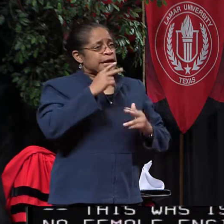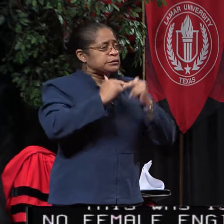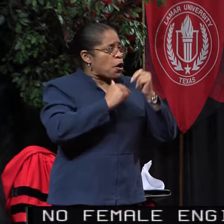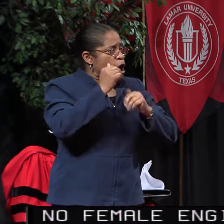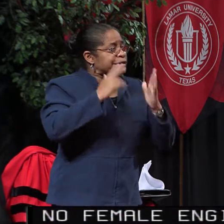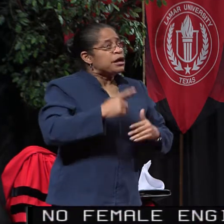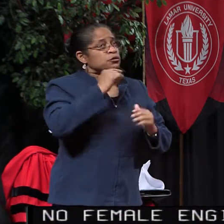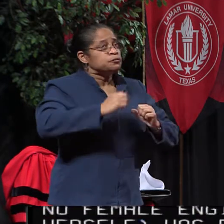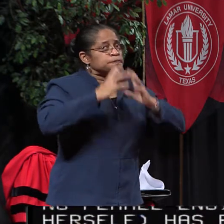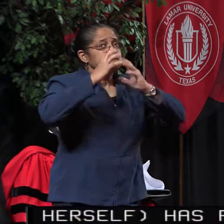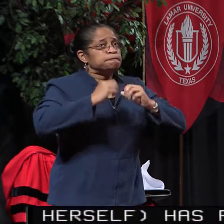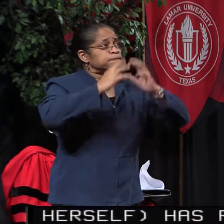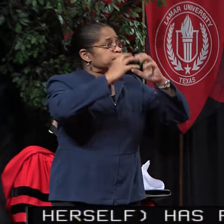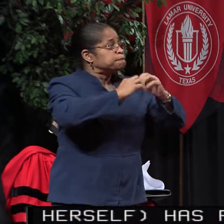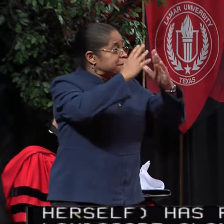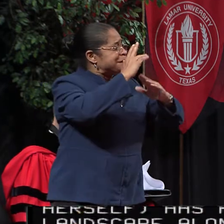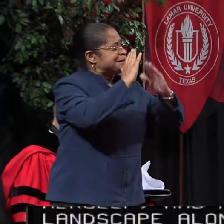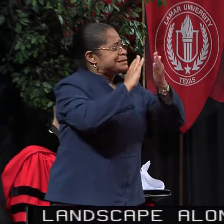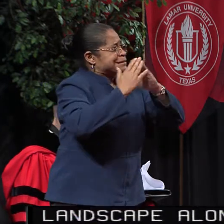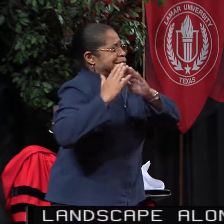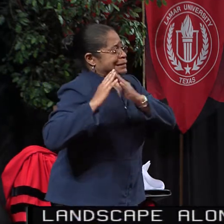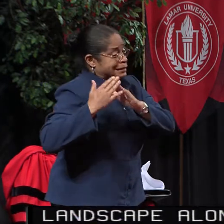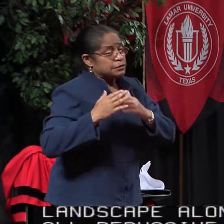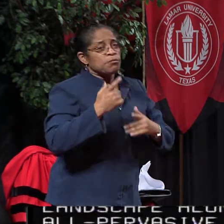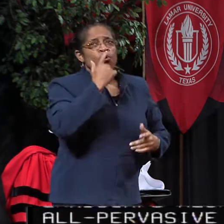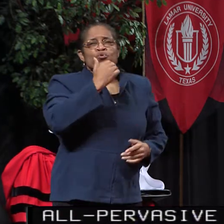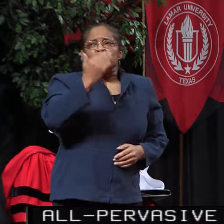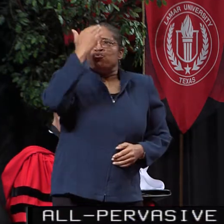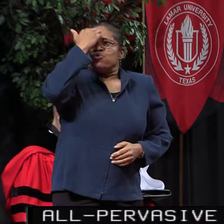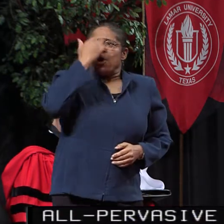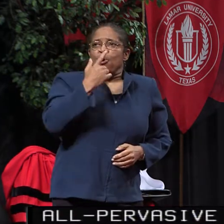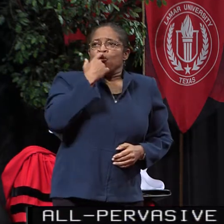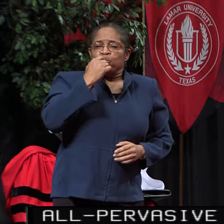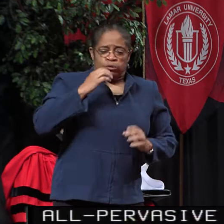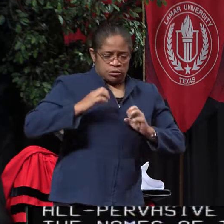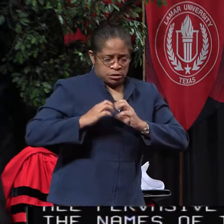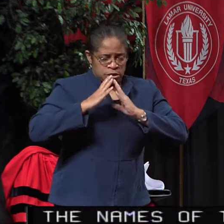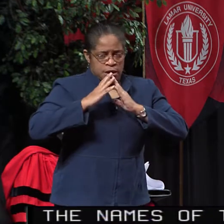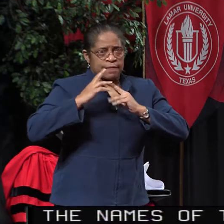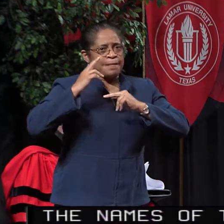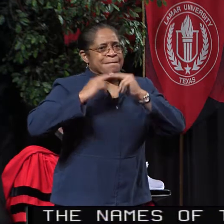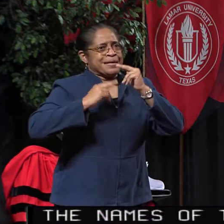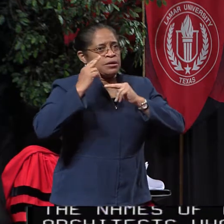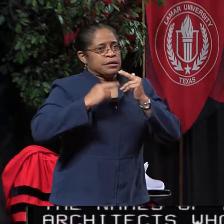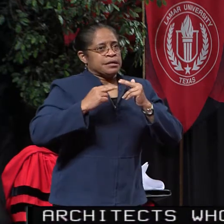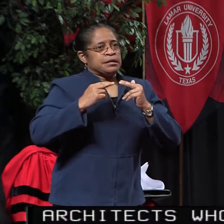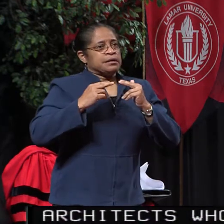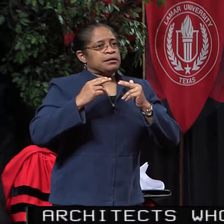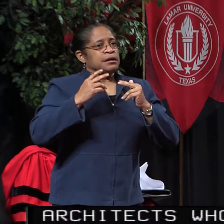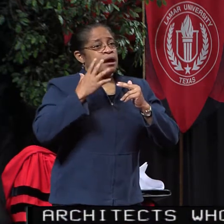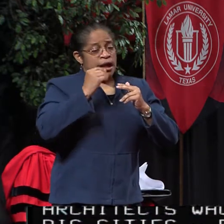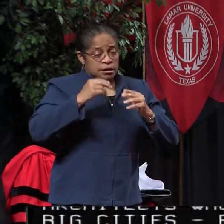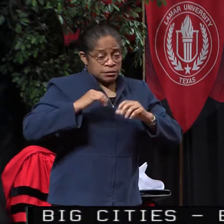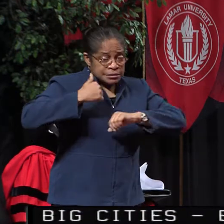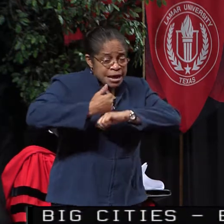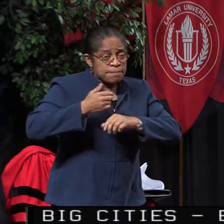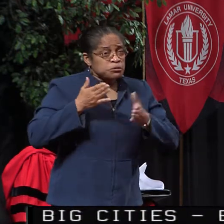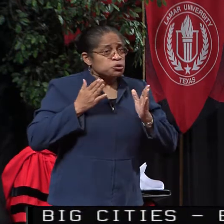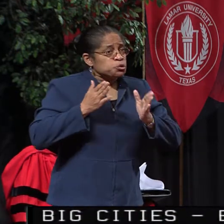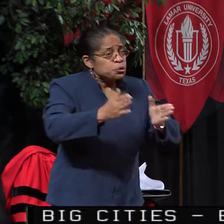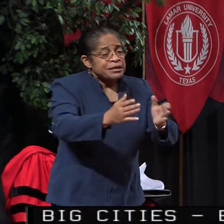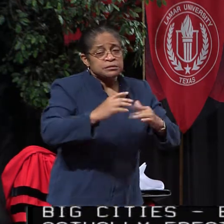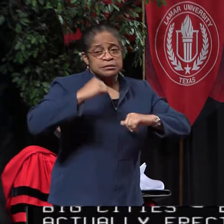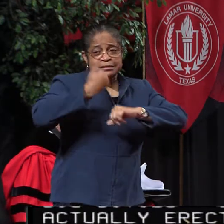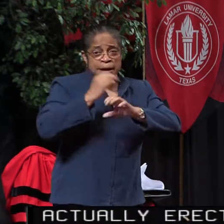big cities. But who knows who actually erected the buildings and bridges, who cut the streets and installed the pipes